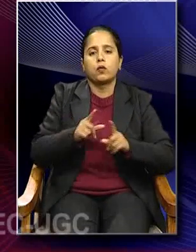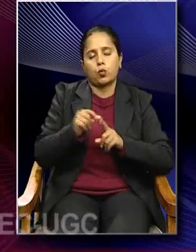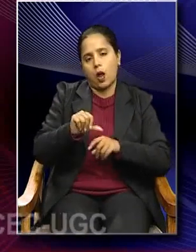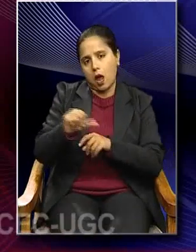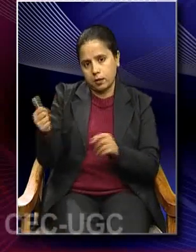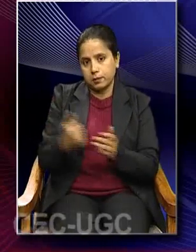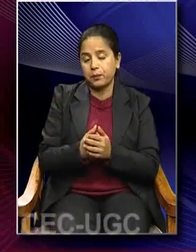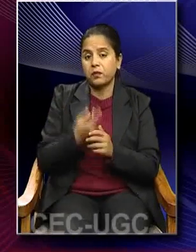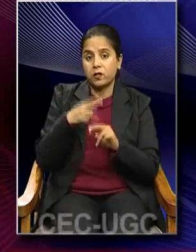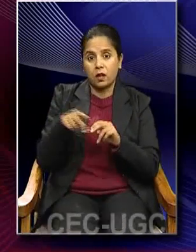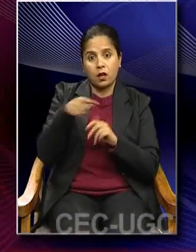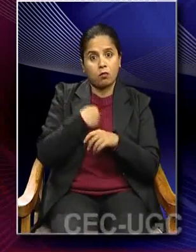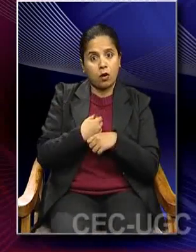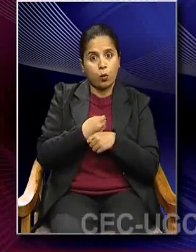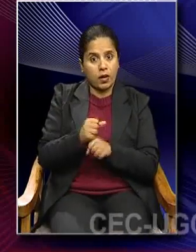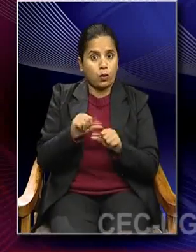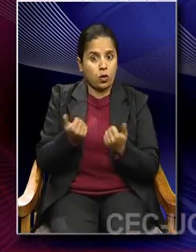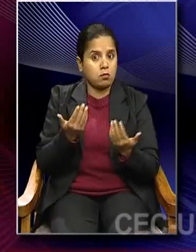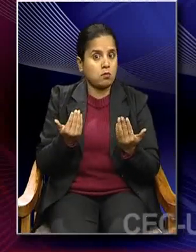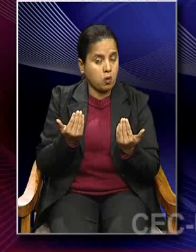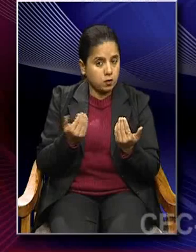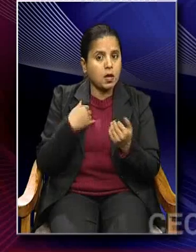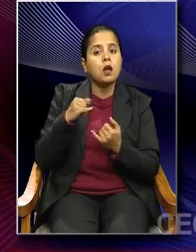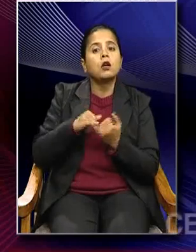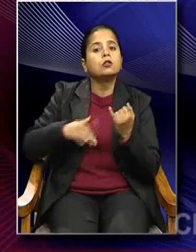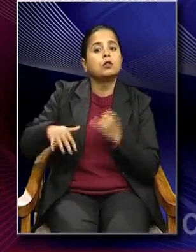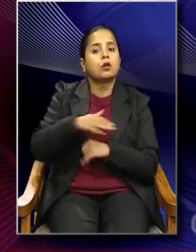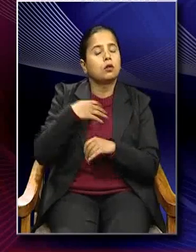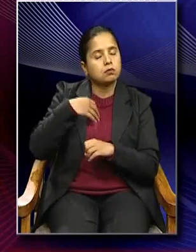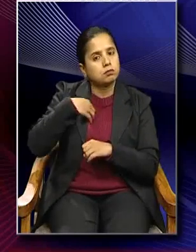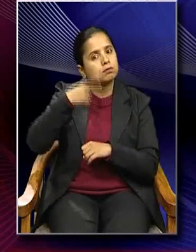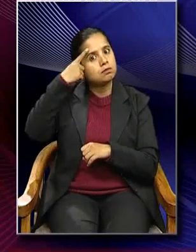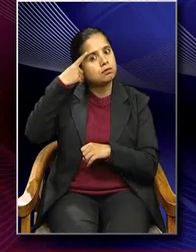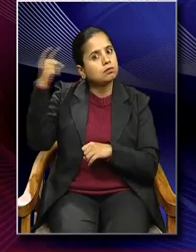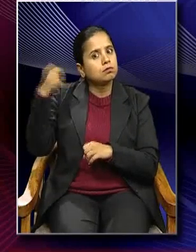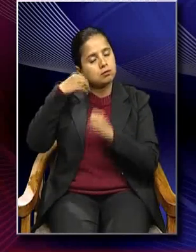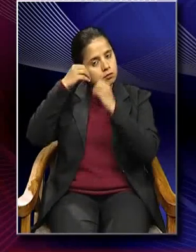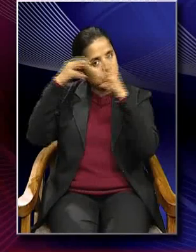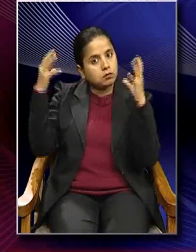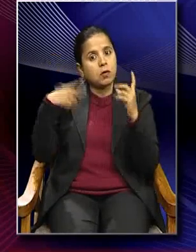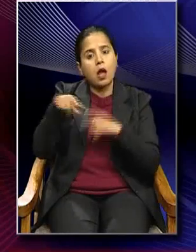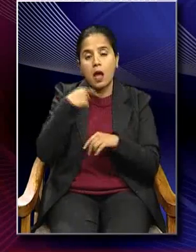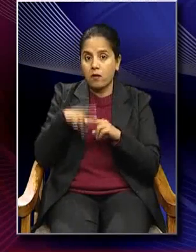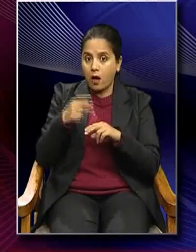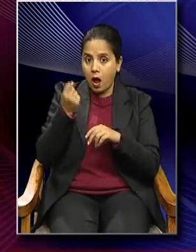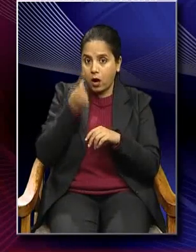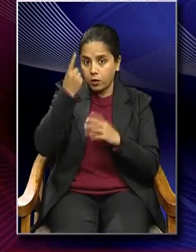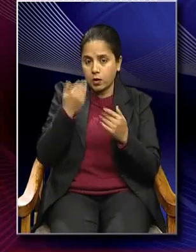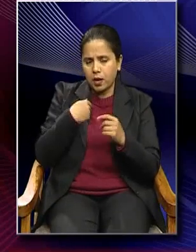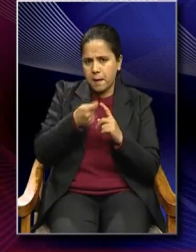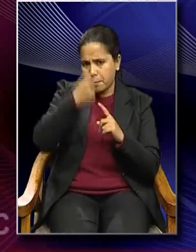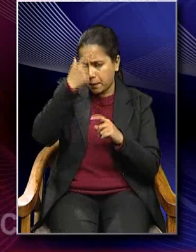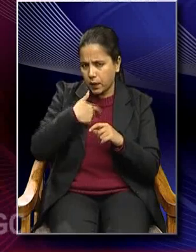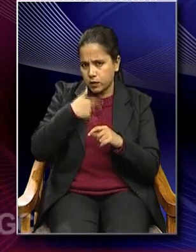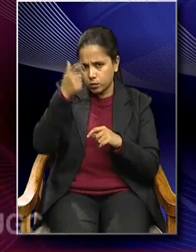we are able to develop a sociological imagination and understand that the personal